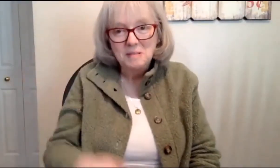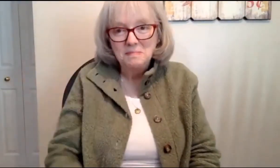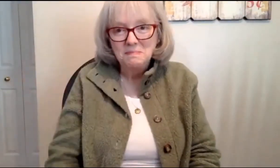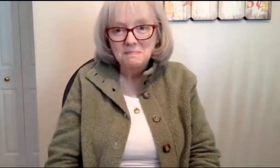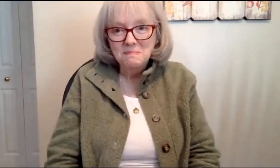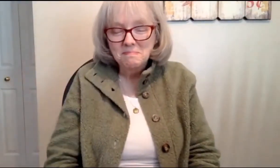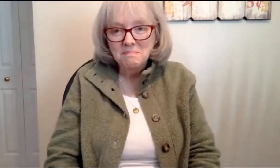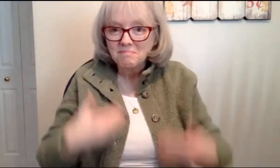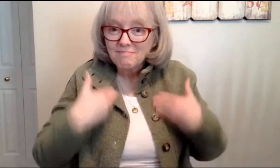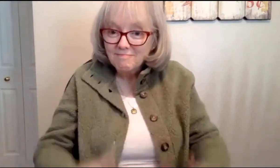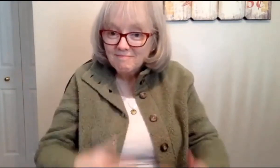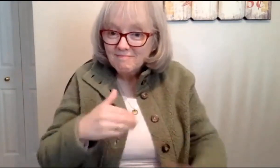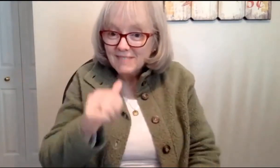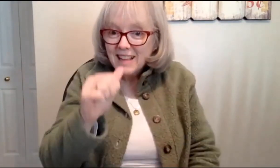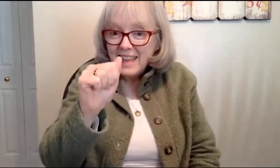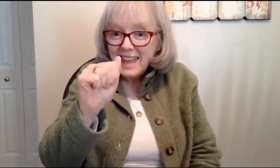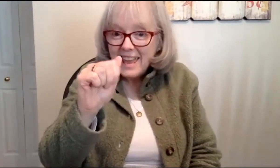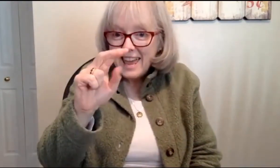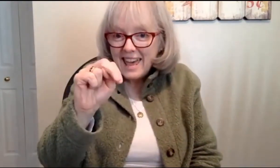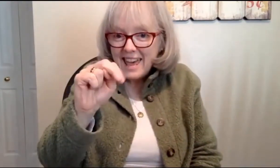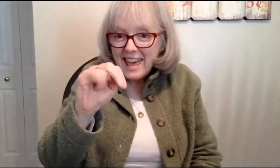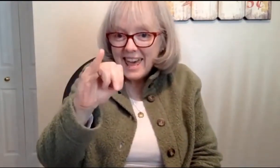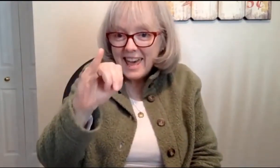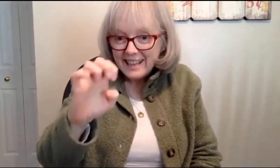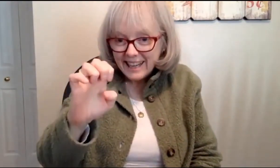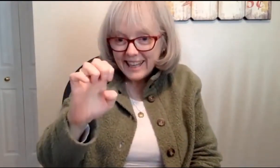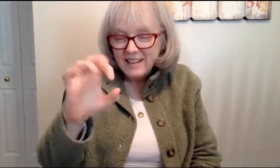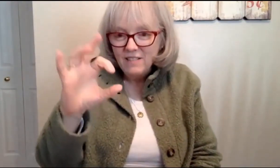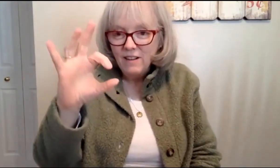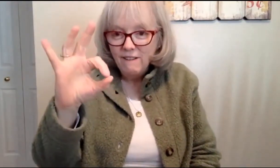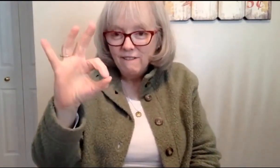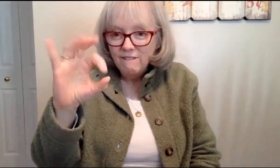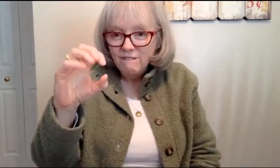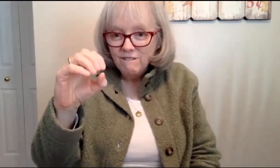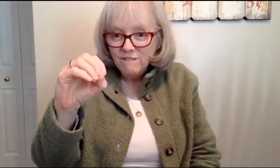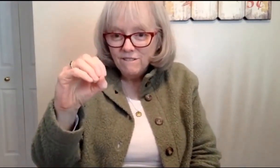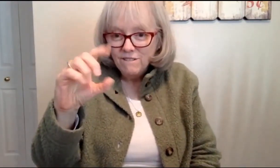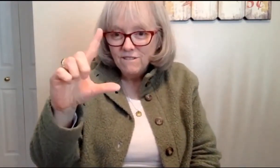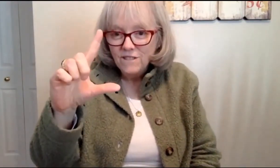Hello, everyone. My name is Annie.